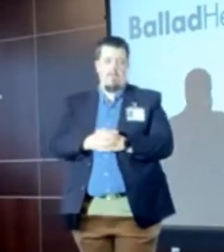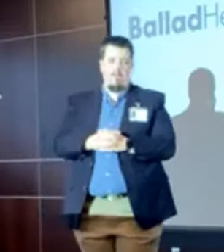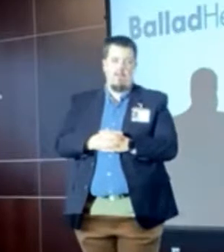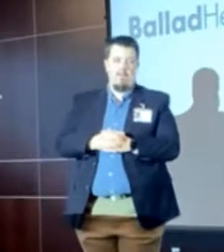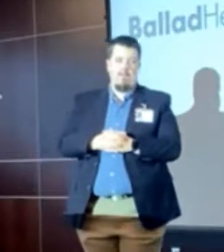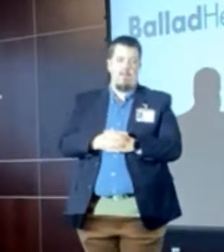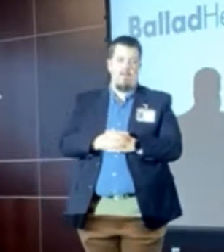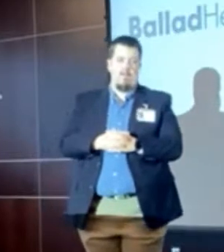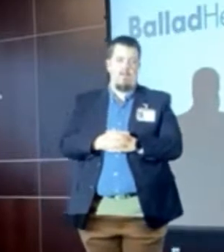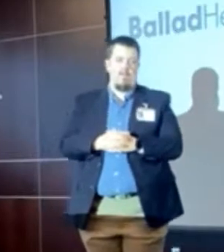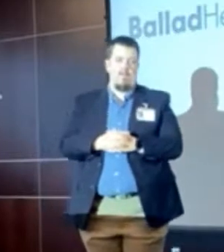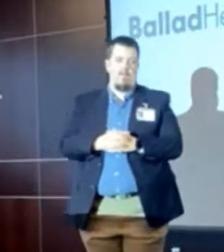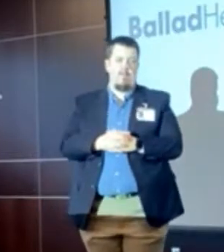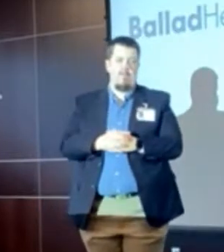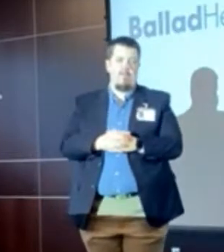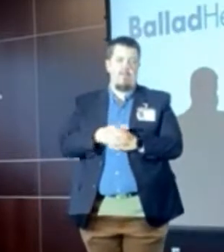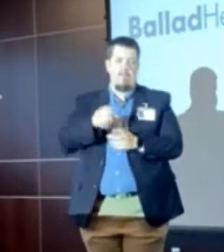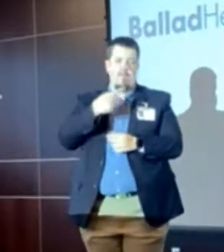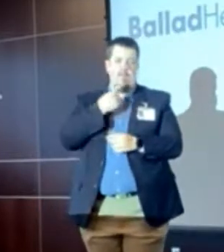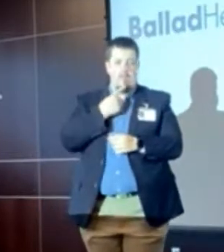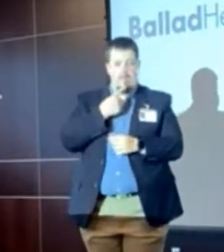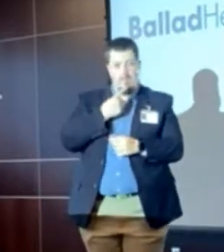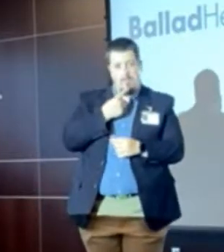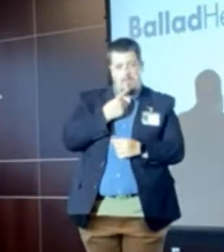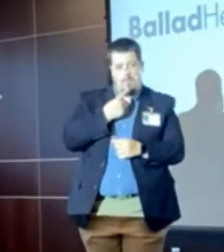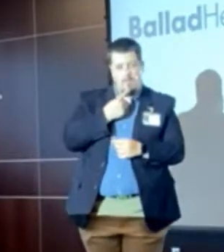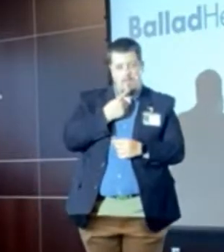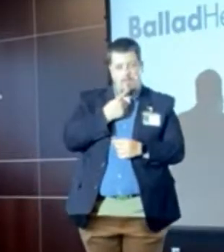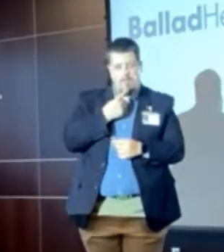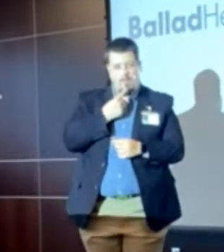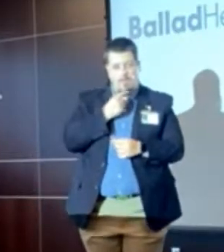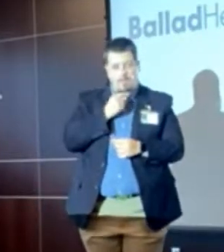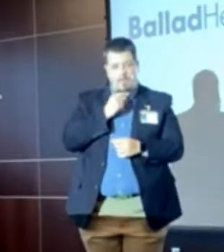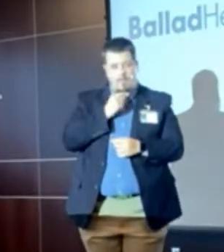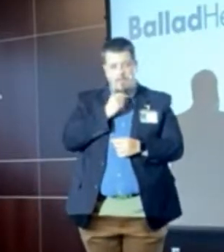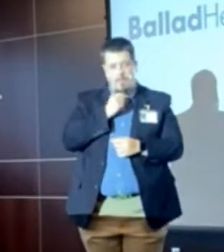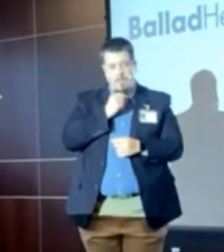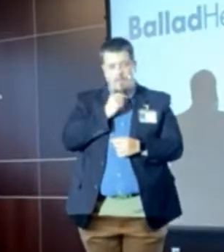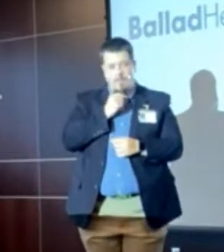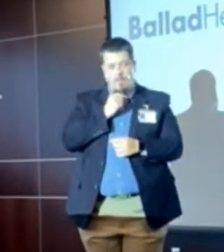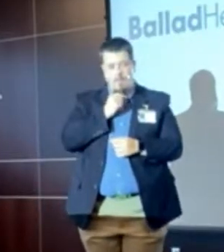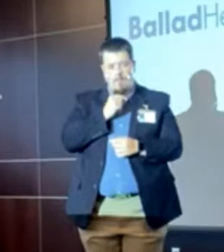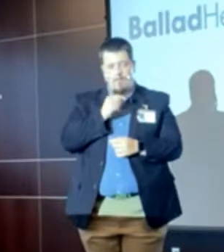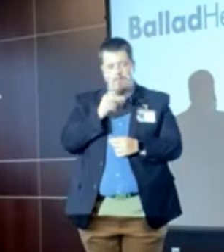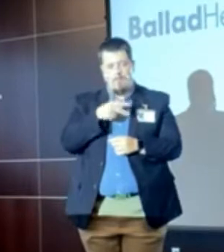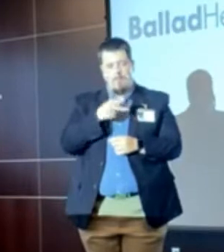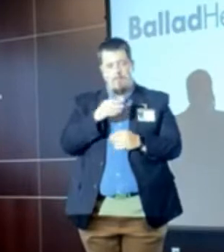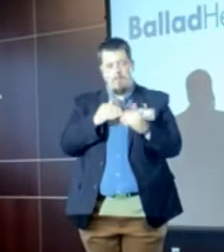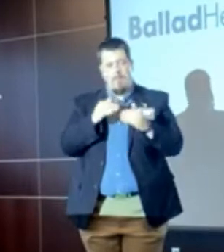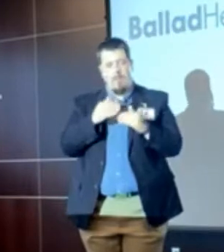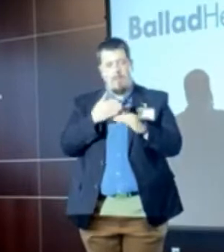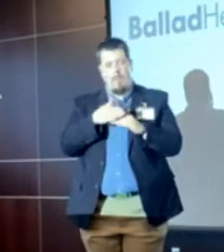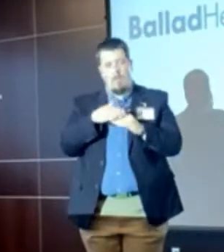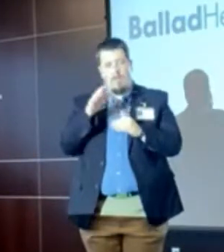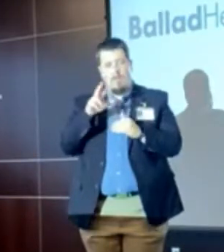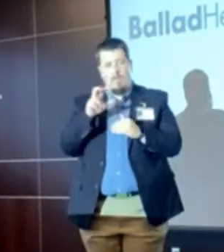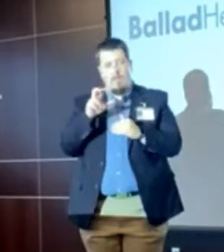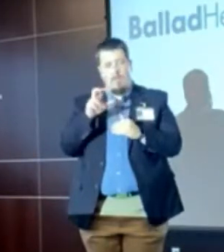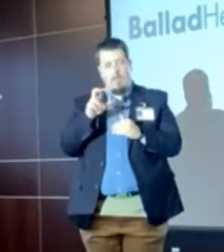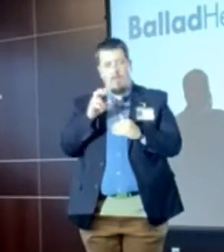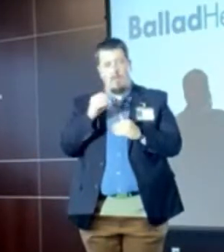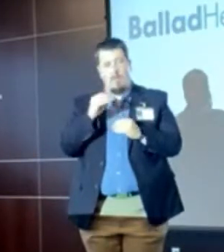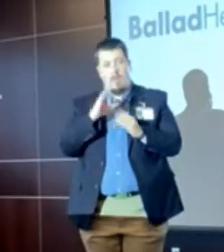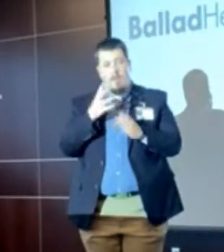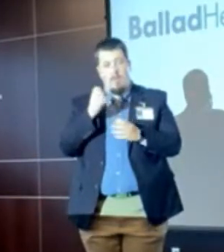Yeah, so you all mentioned that your patient level is still over 300. Obviously,